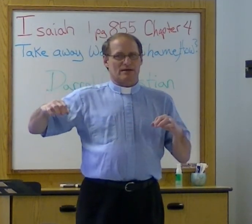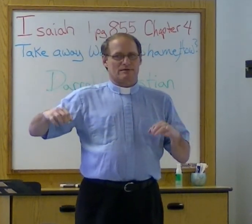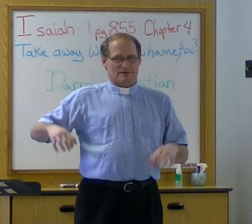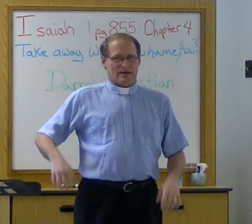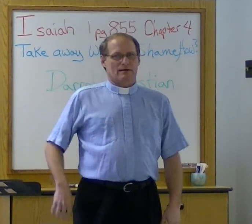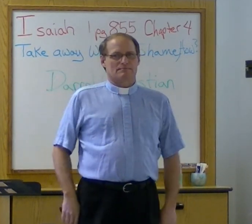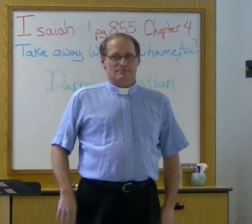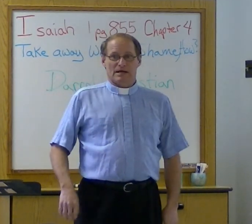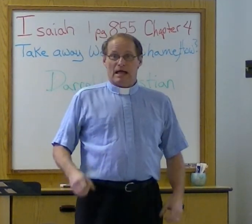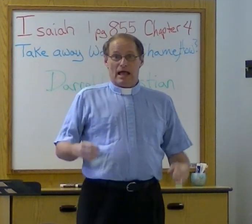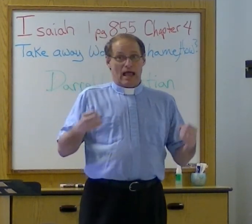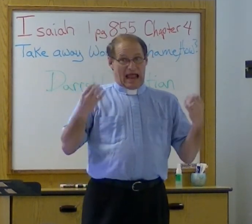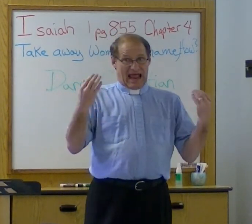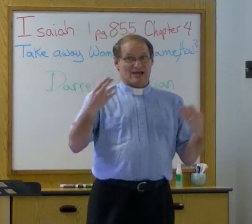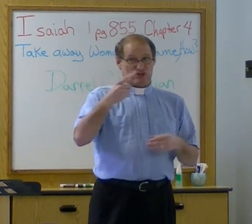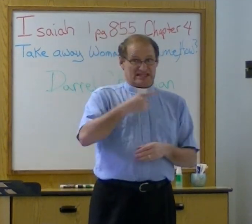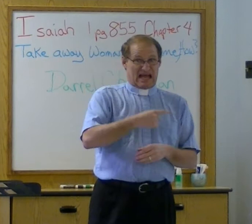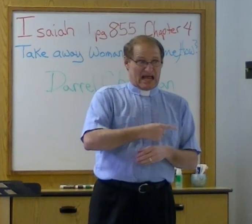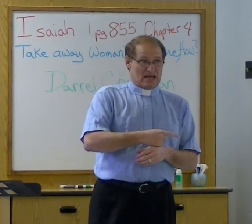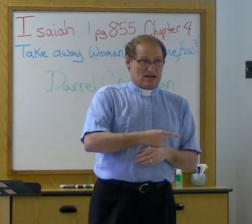separated. And today,